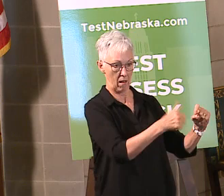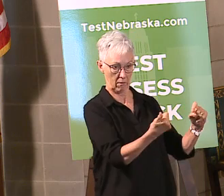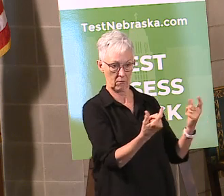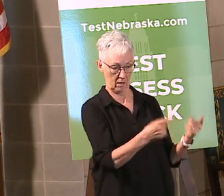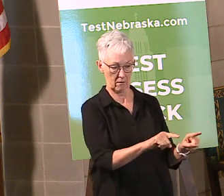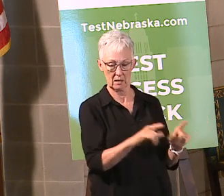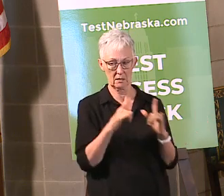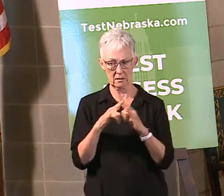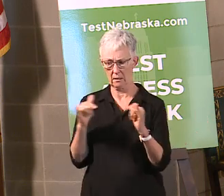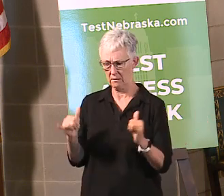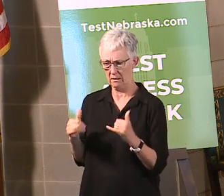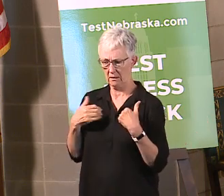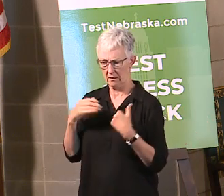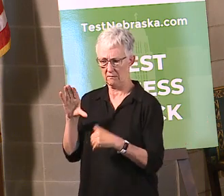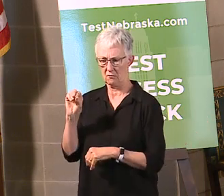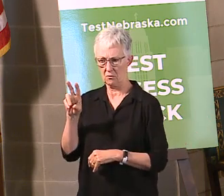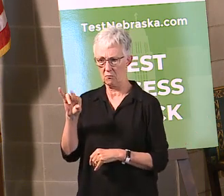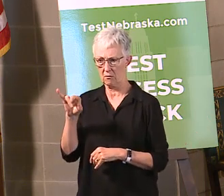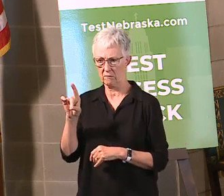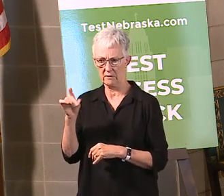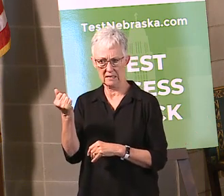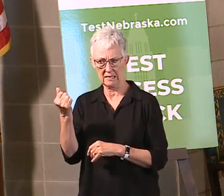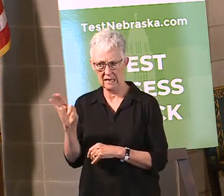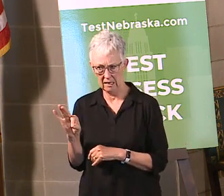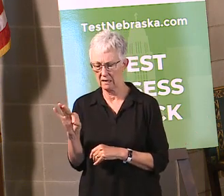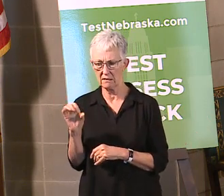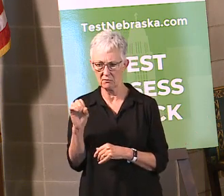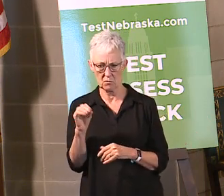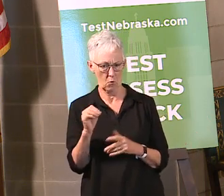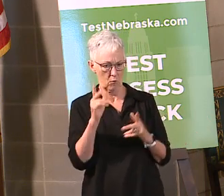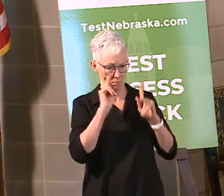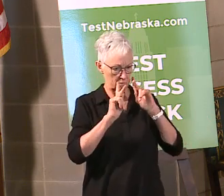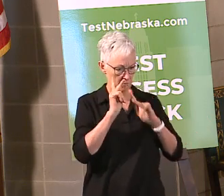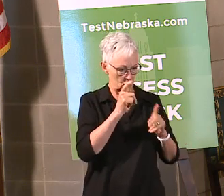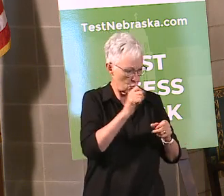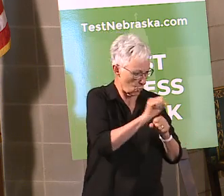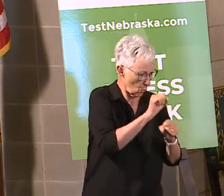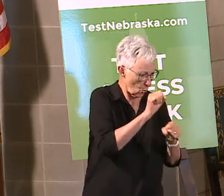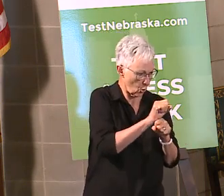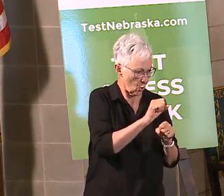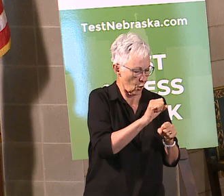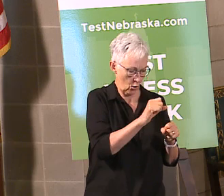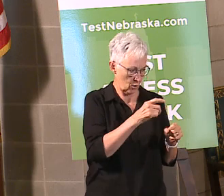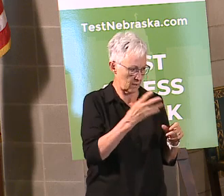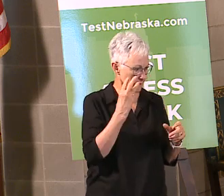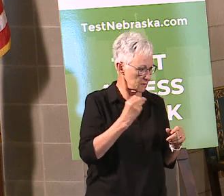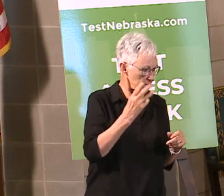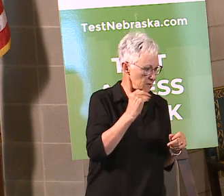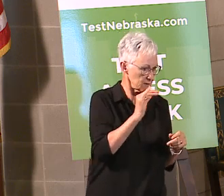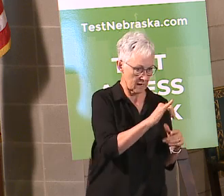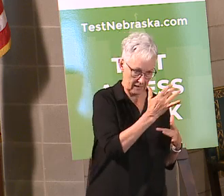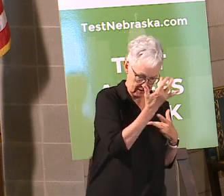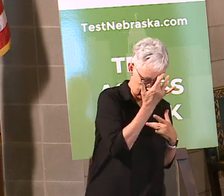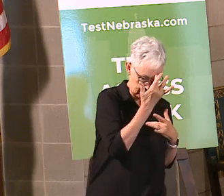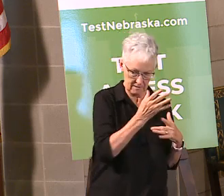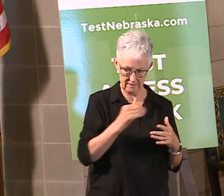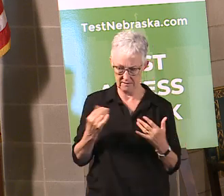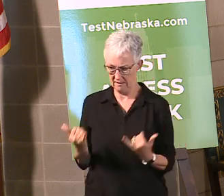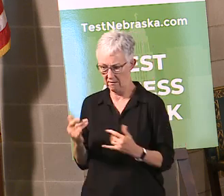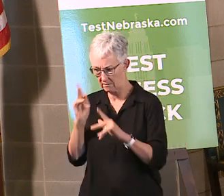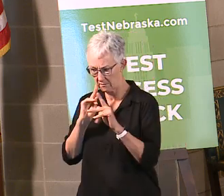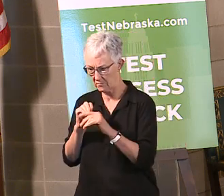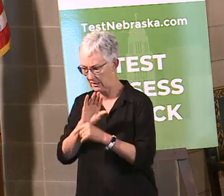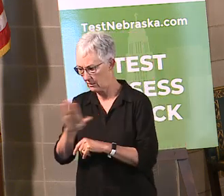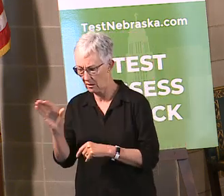PPE and fellow workers who are stricken with this virus. Now more than ever, it is important that we honor and celebrate